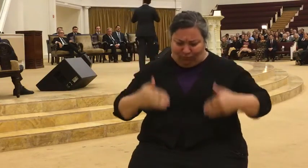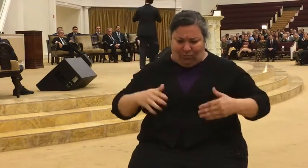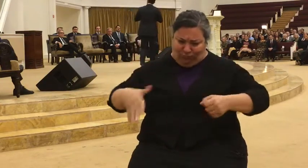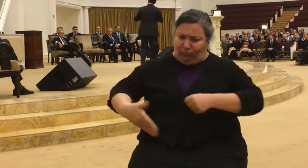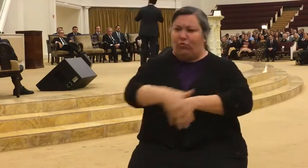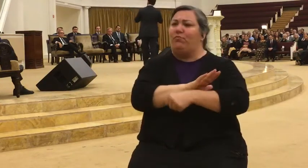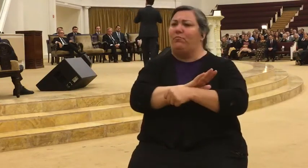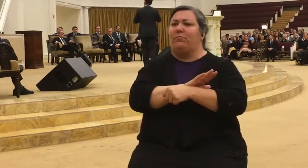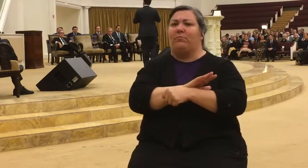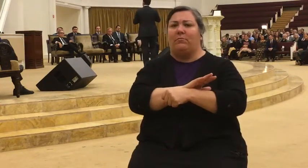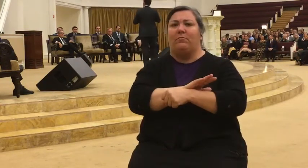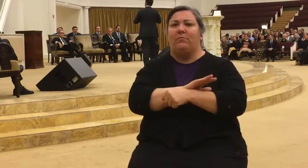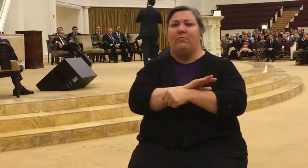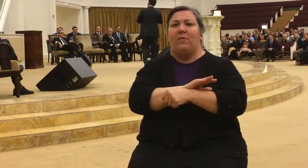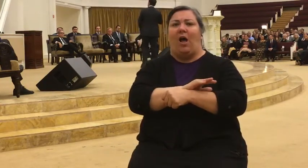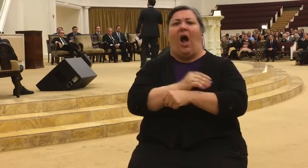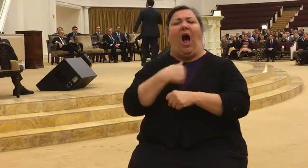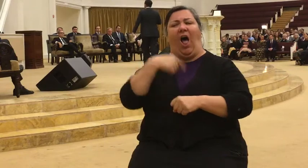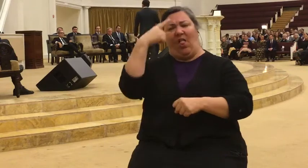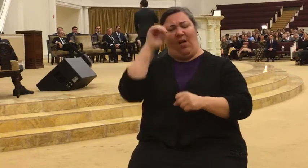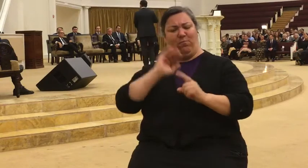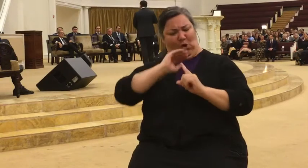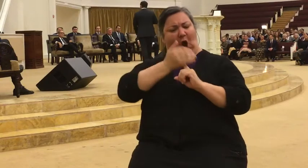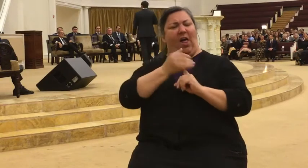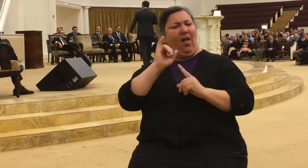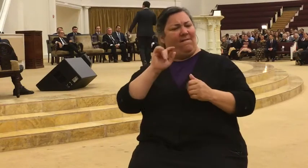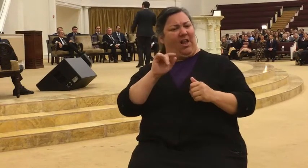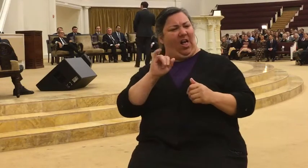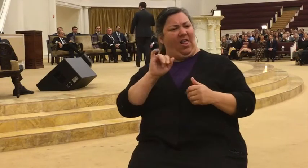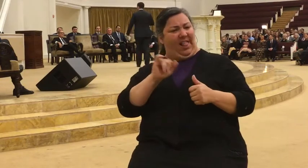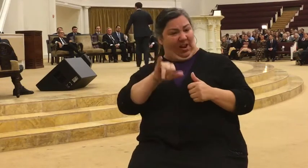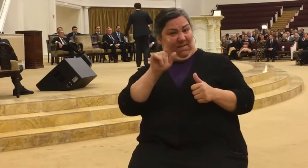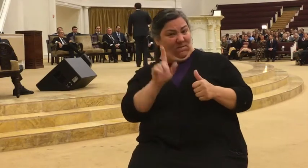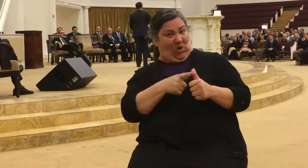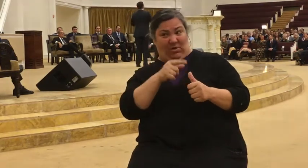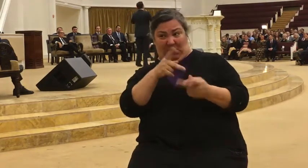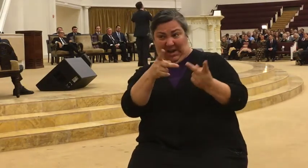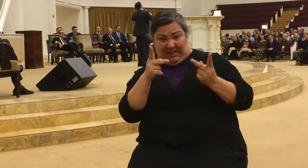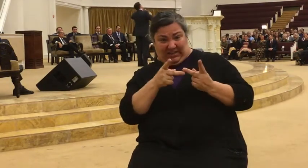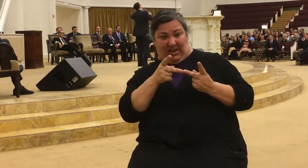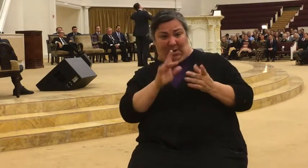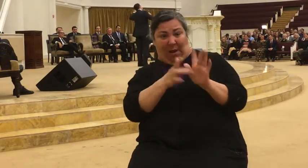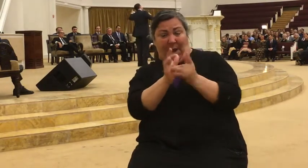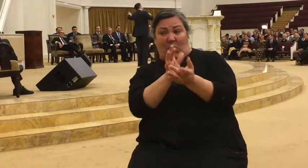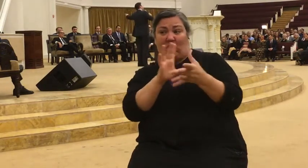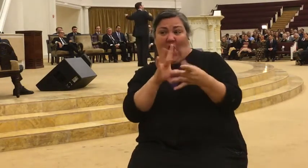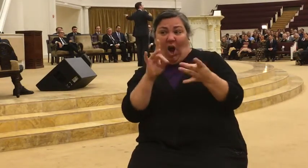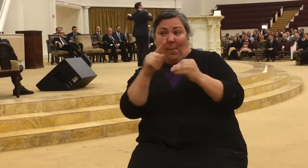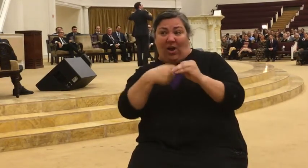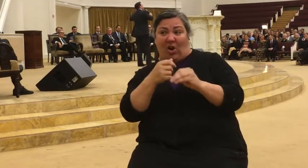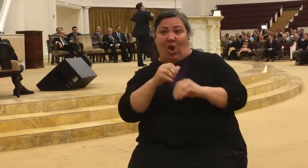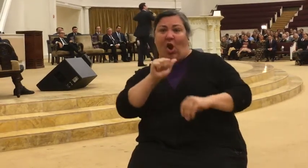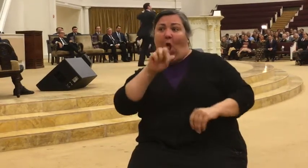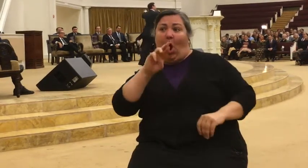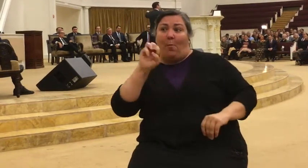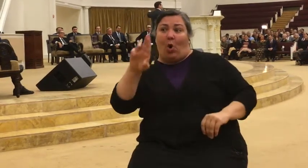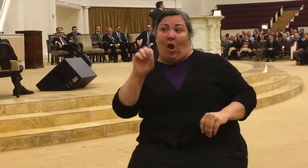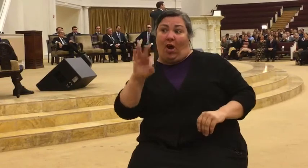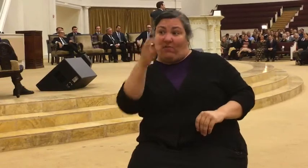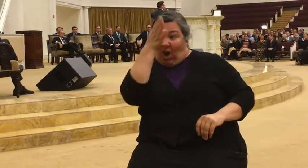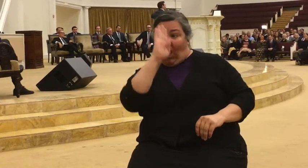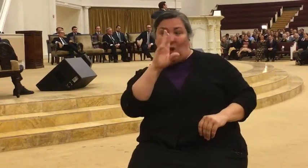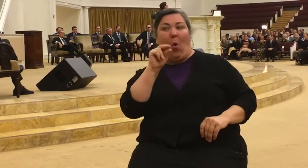And I thought that was the first time the Bible talks about the whole armor of God. But it's not. You've got to go back to Isaiah.